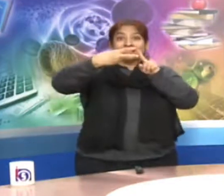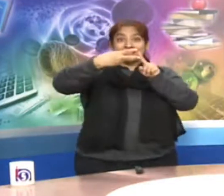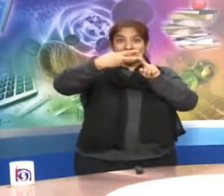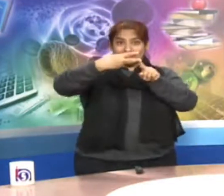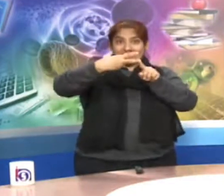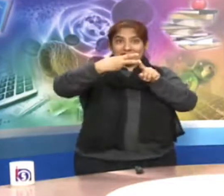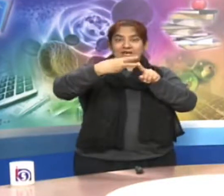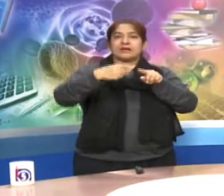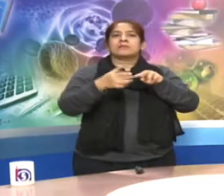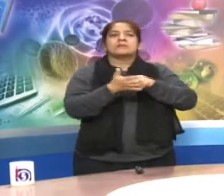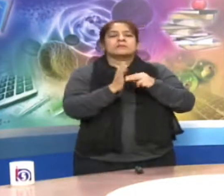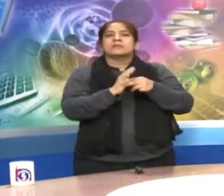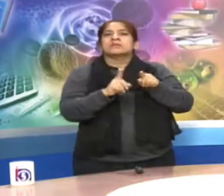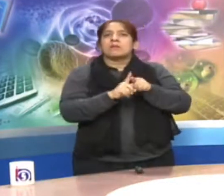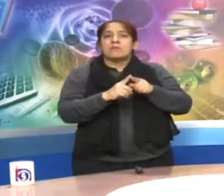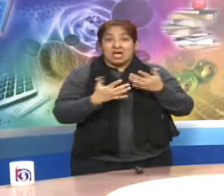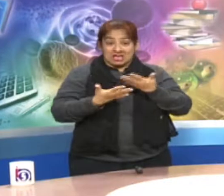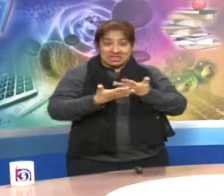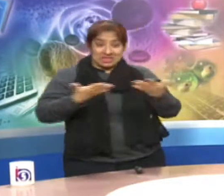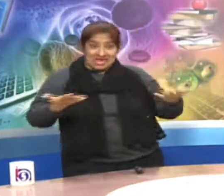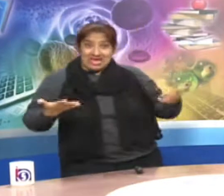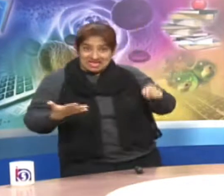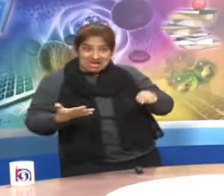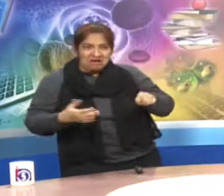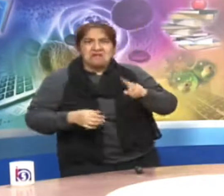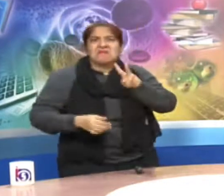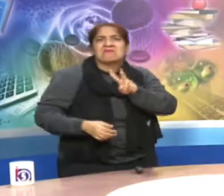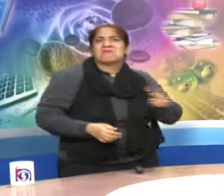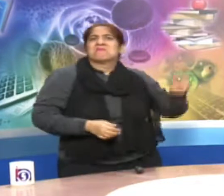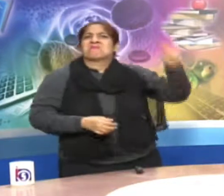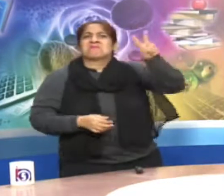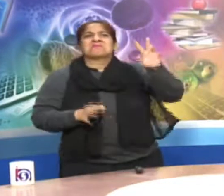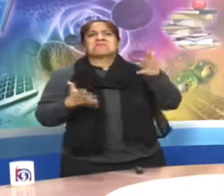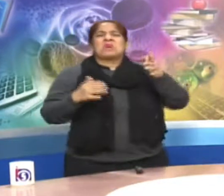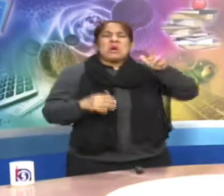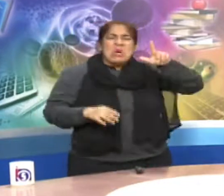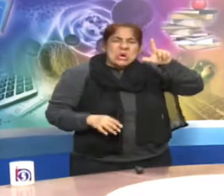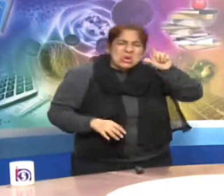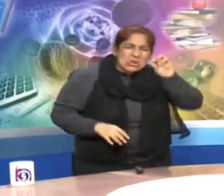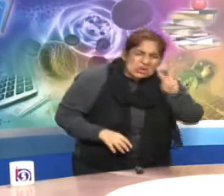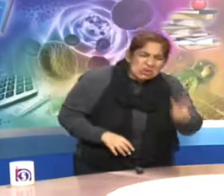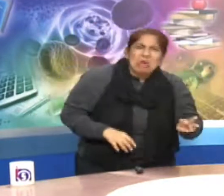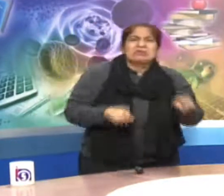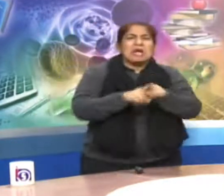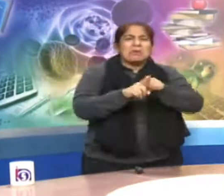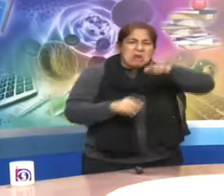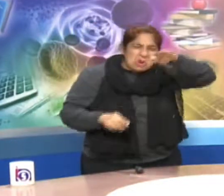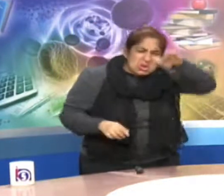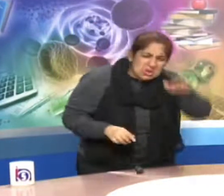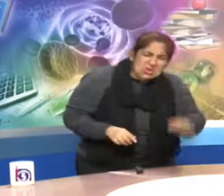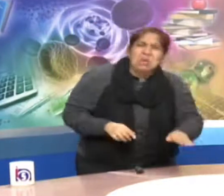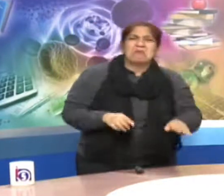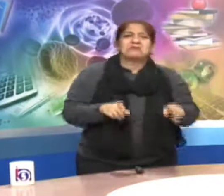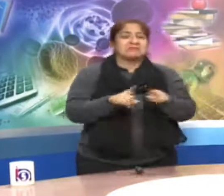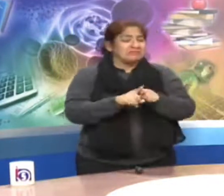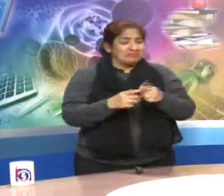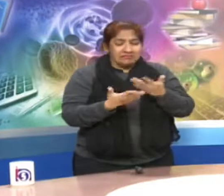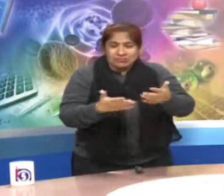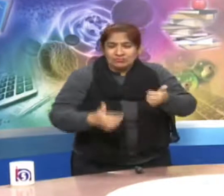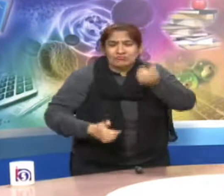people. Second is low value goods. So what are low value goods? Let us see. So low